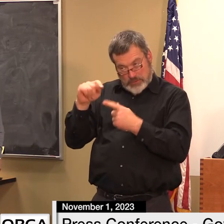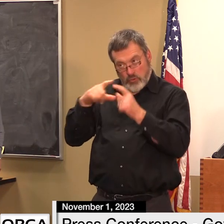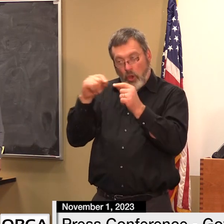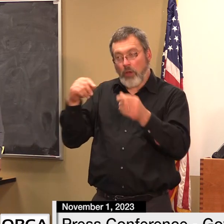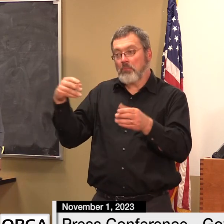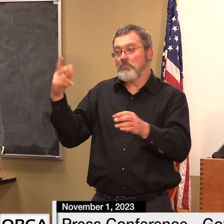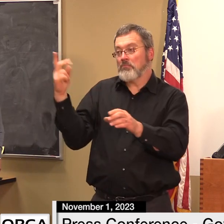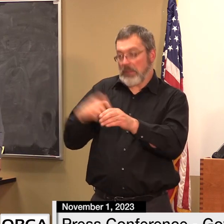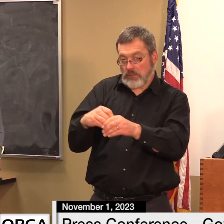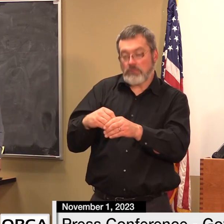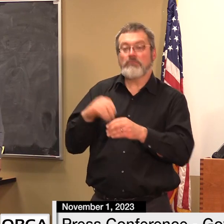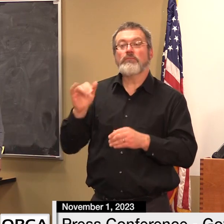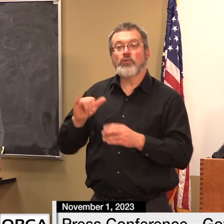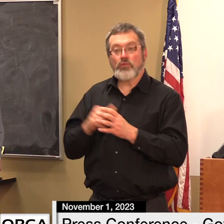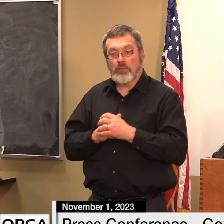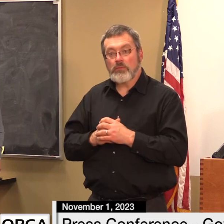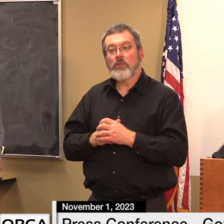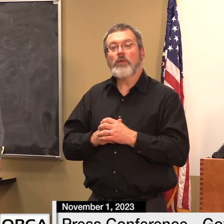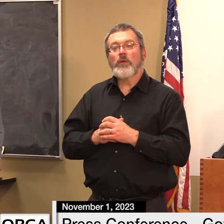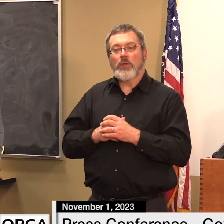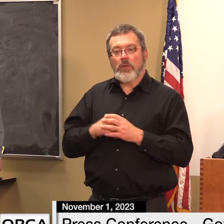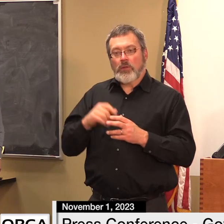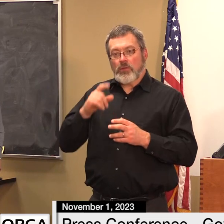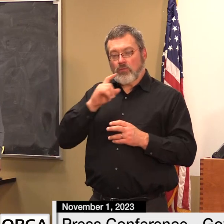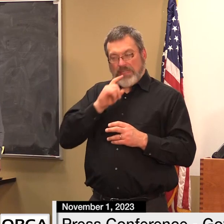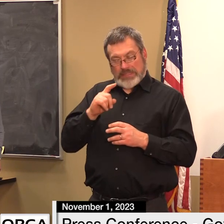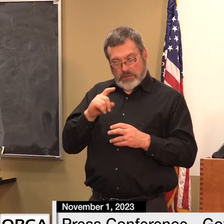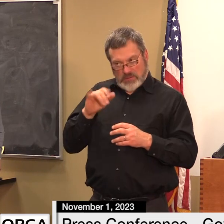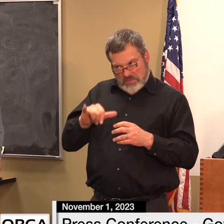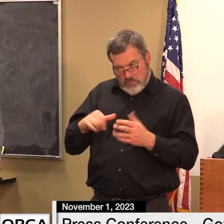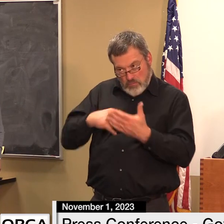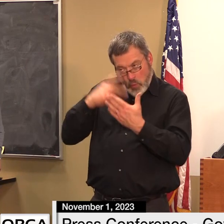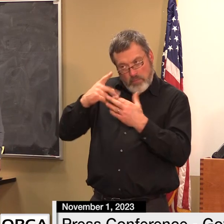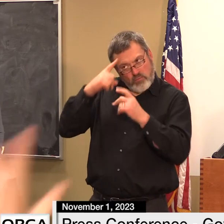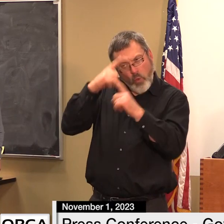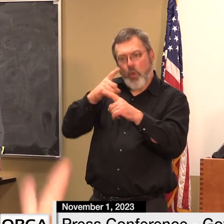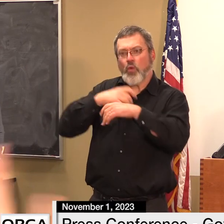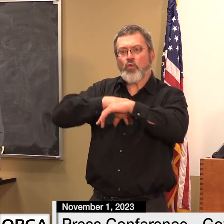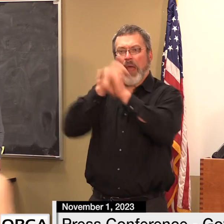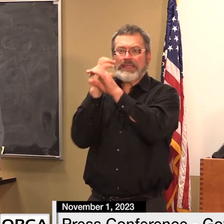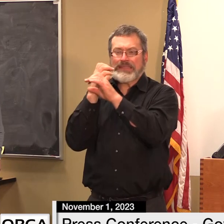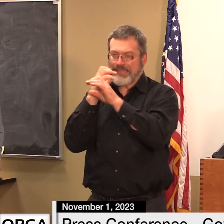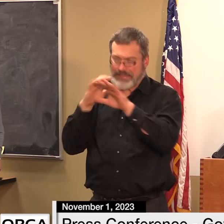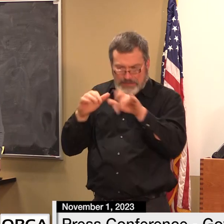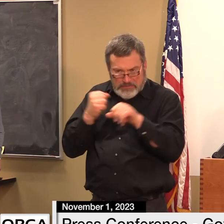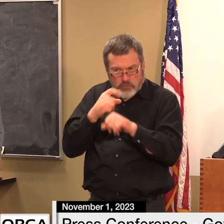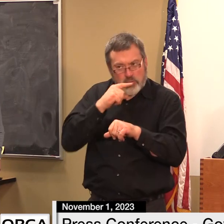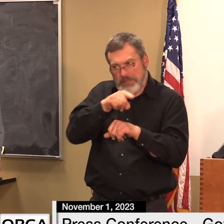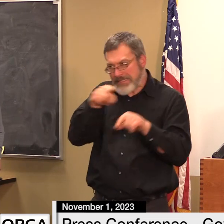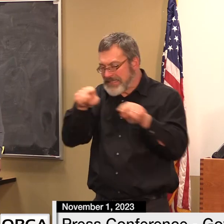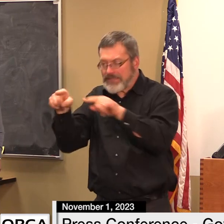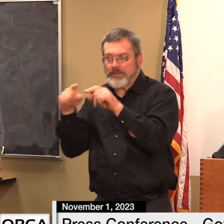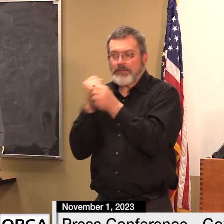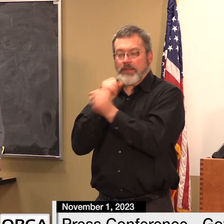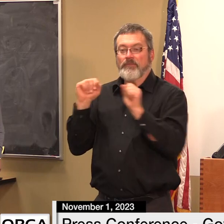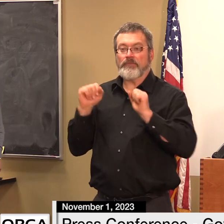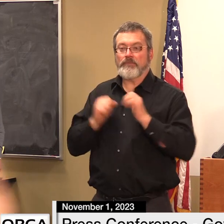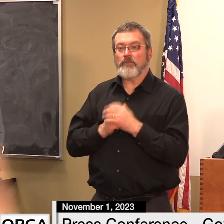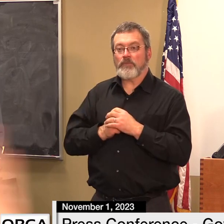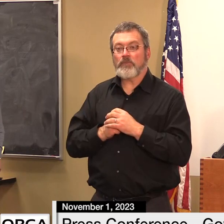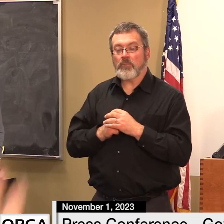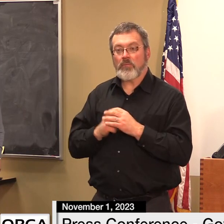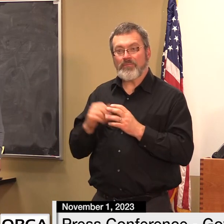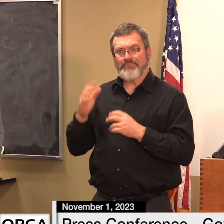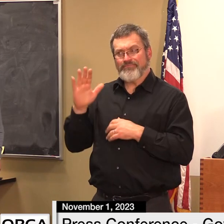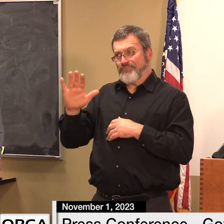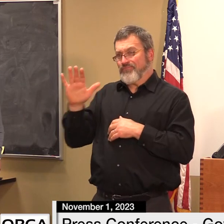LIHEAP program also supports crisis assistance for home heating costs through community action agencies. Households that have used their seasonal